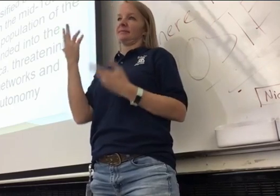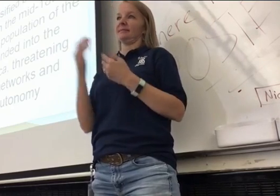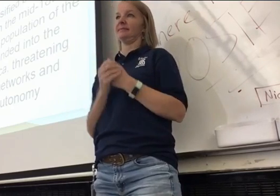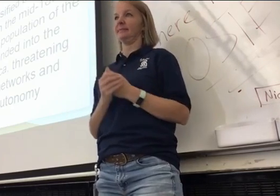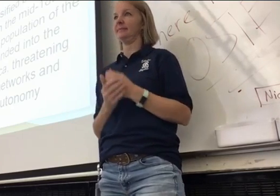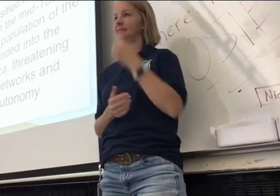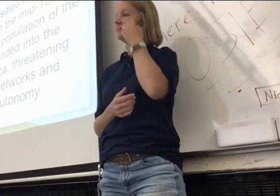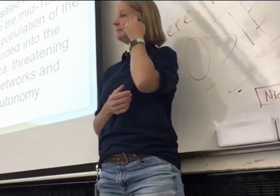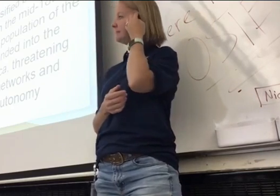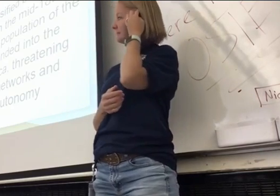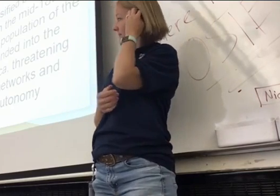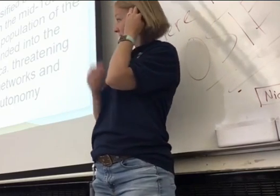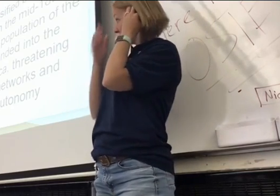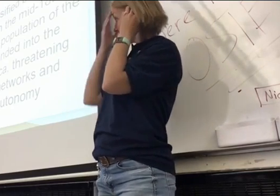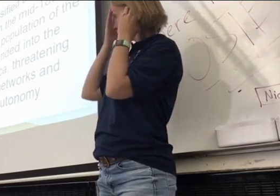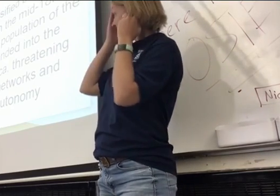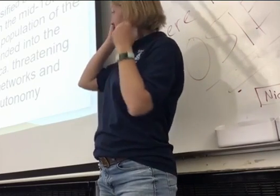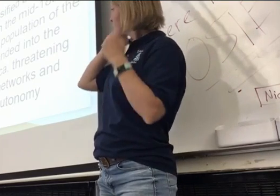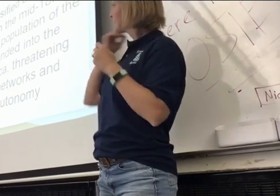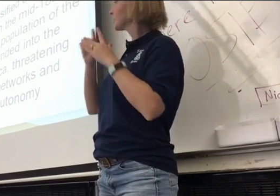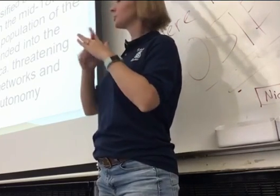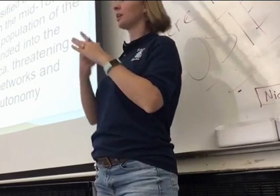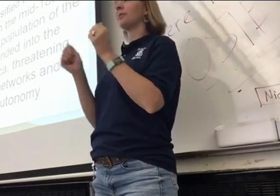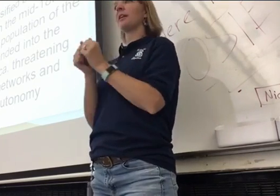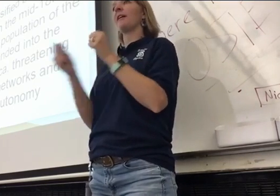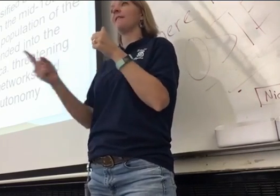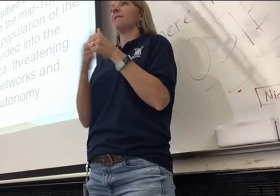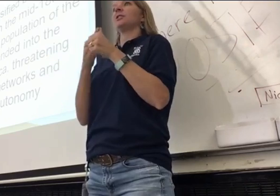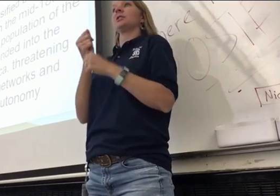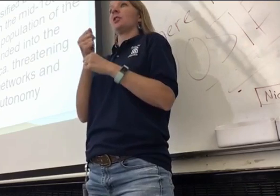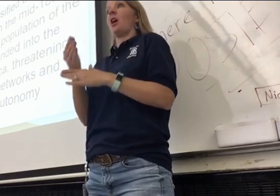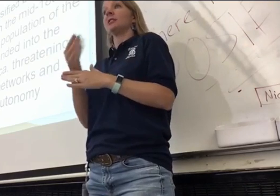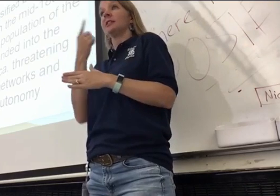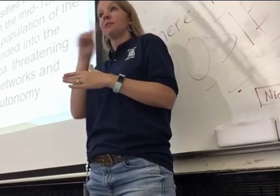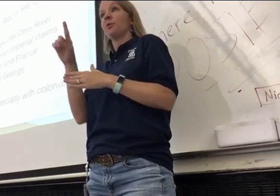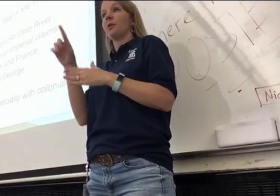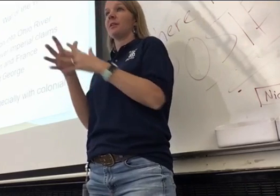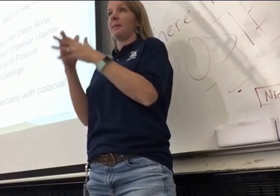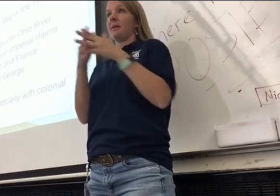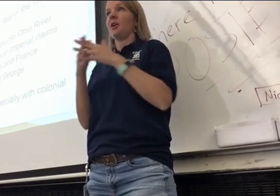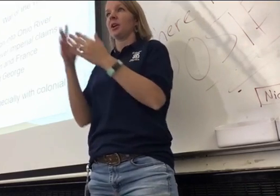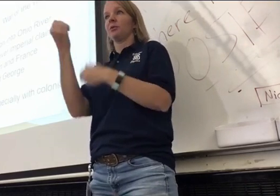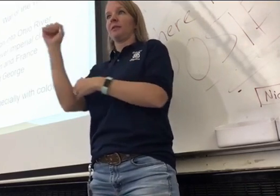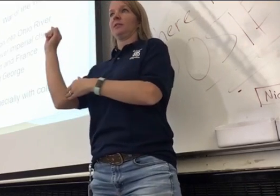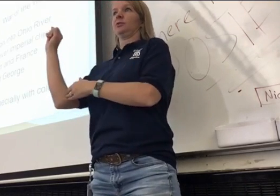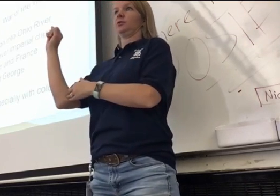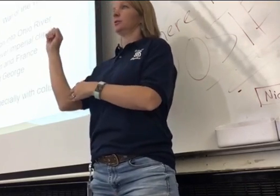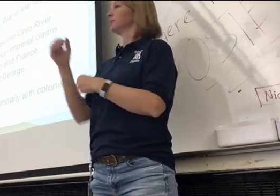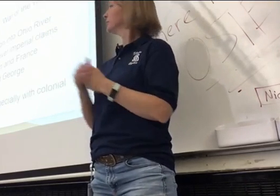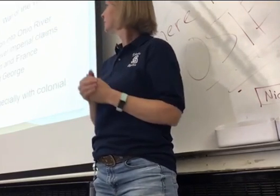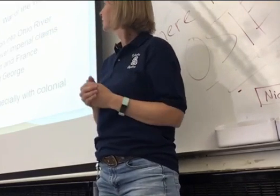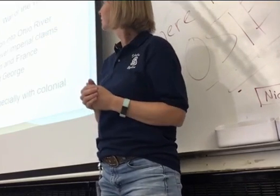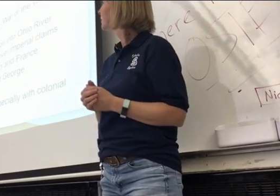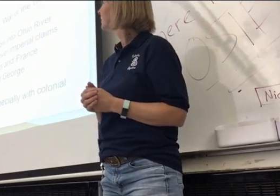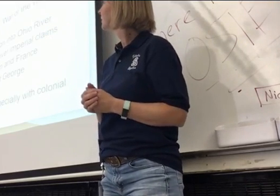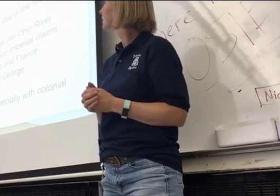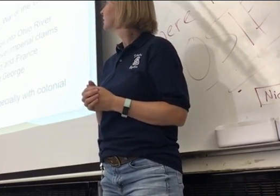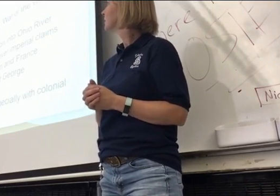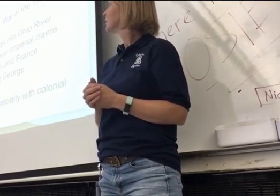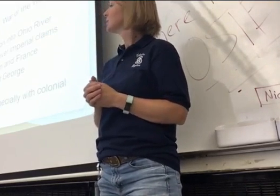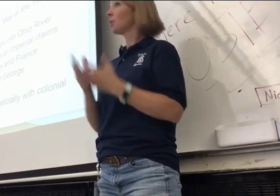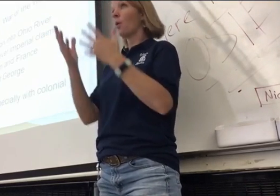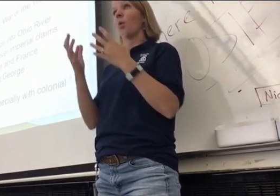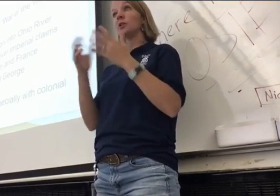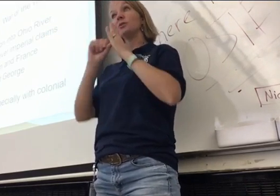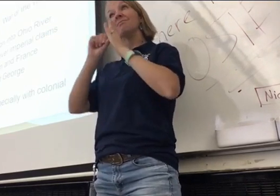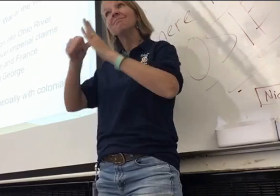Okay? So we're going to start with our first causes of the American Revolution. So, things that I want you to highlight